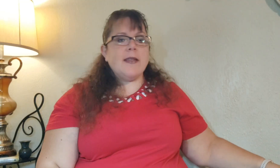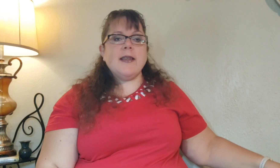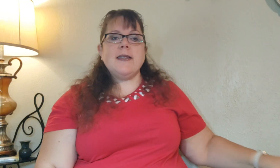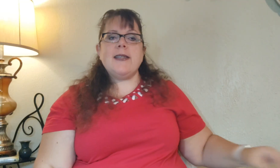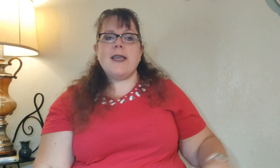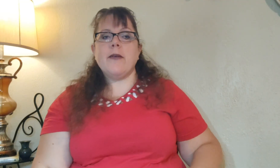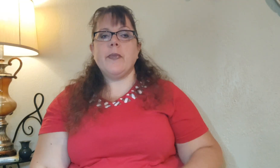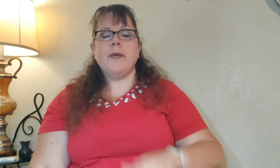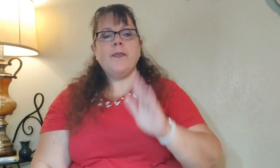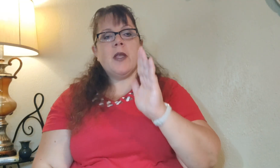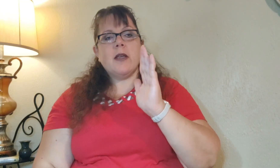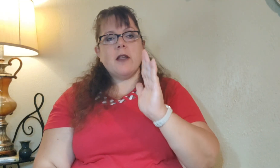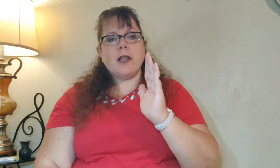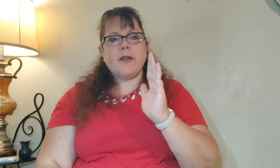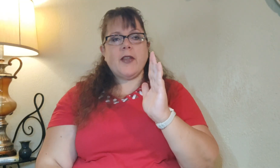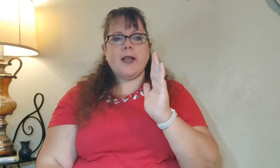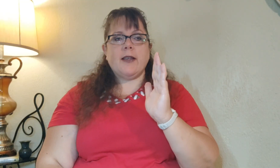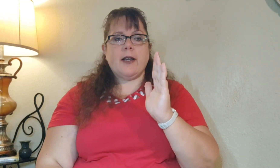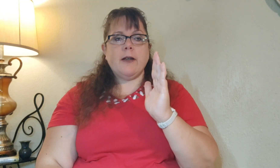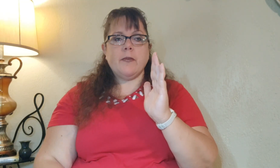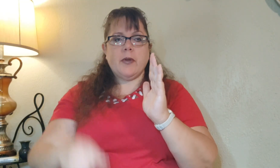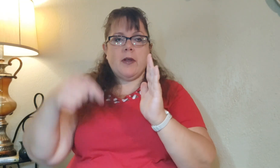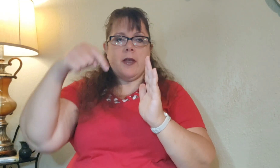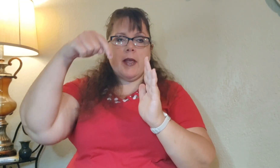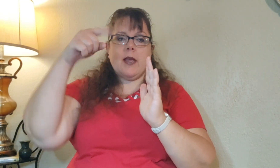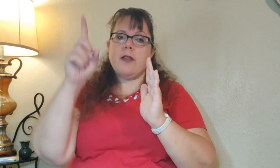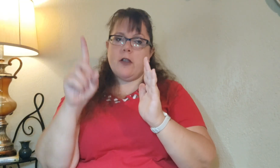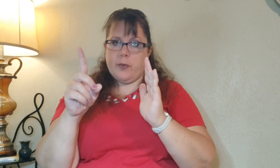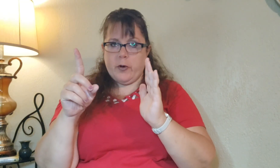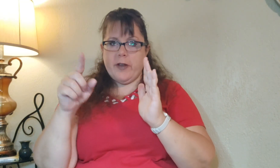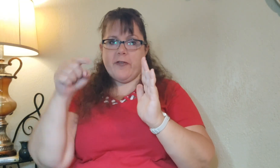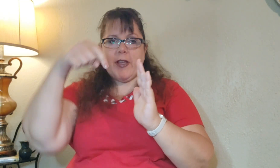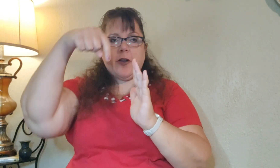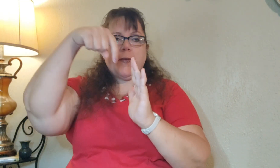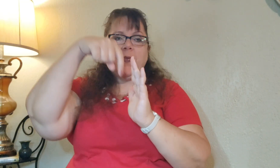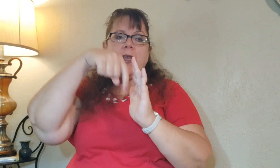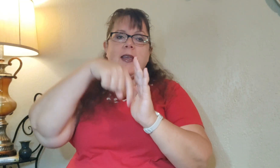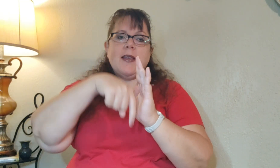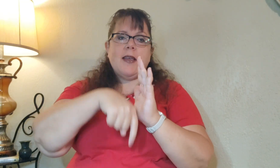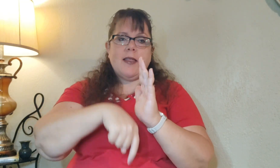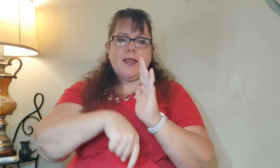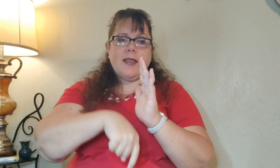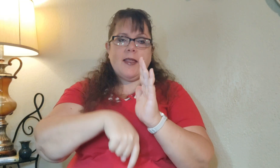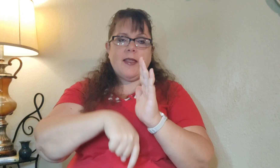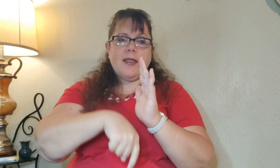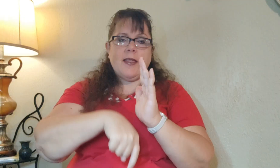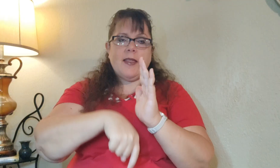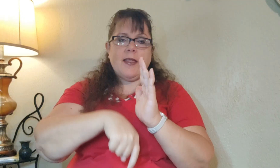Then deep, your left hand up, and then your pointer finger, and then down.